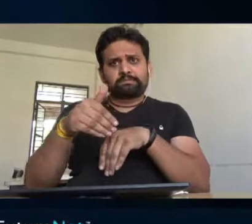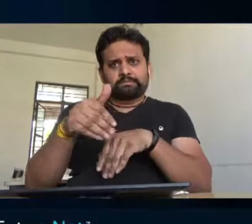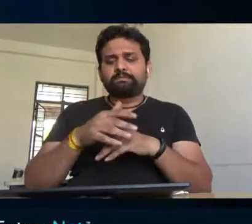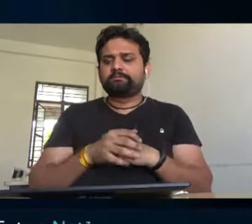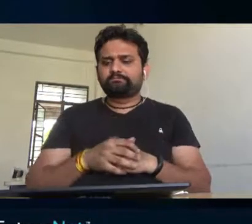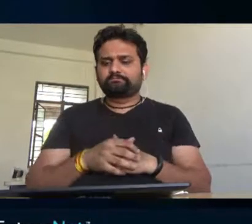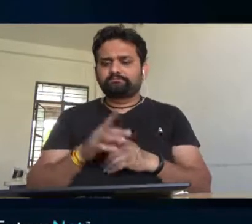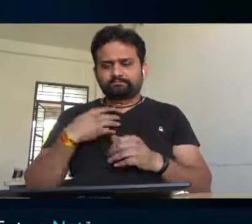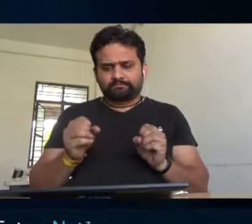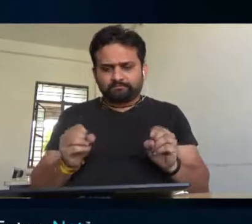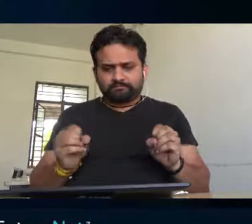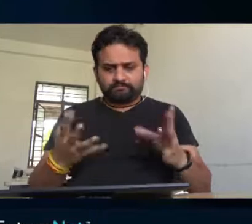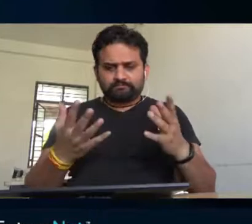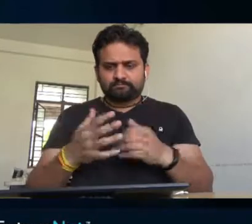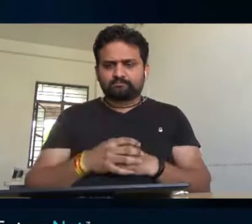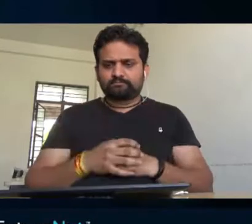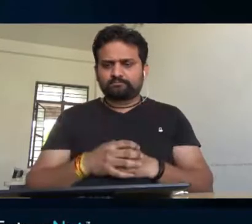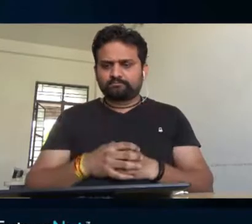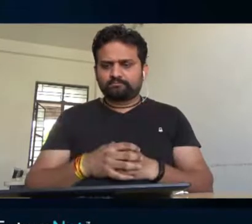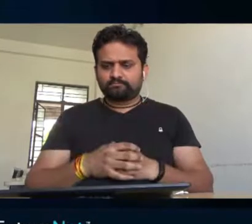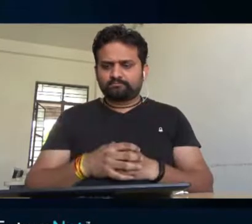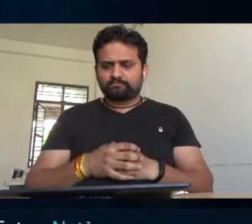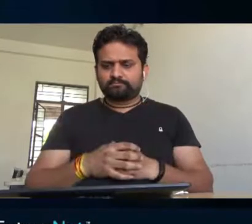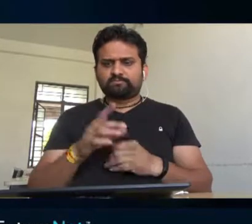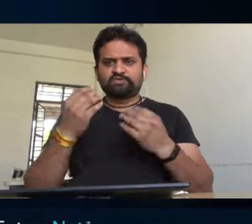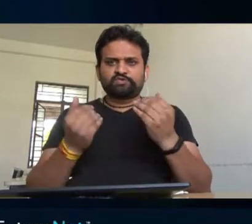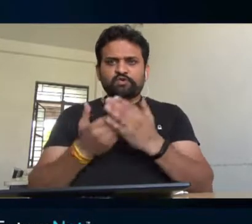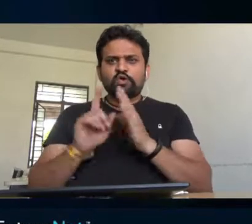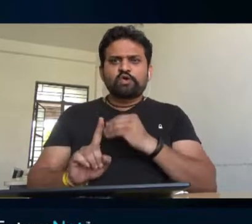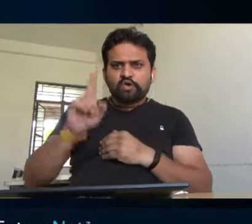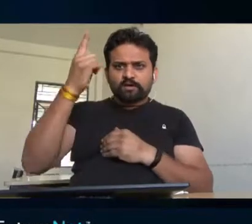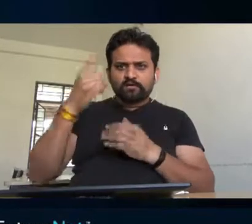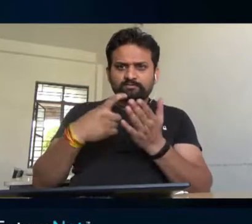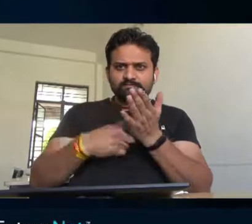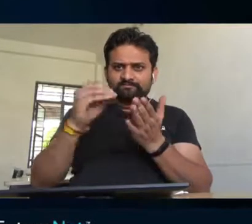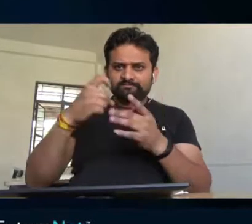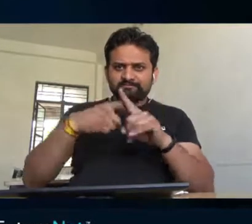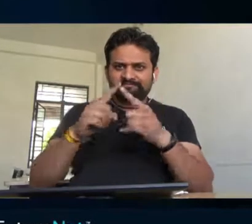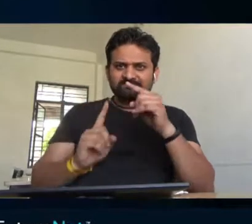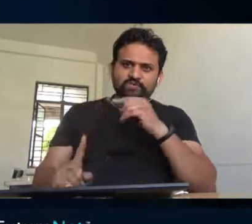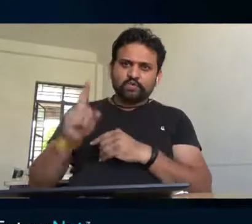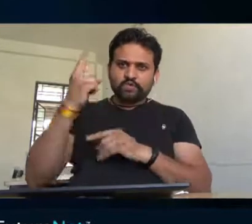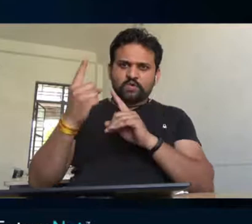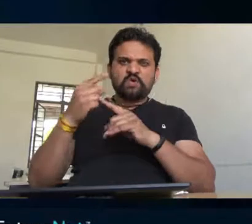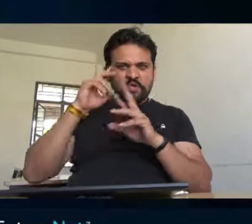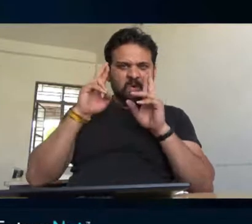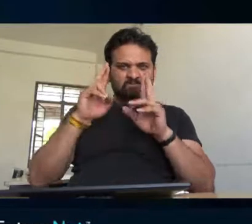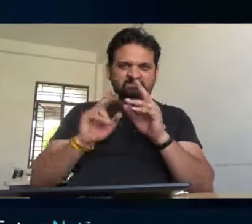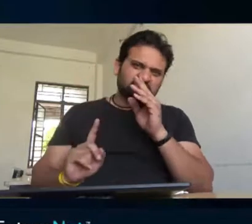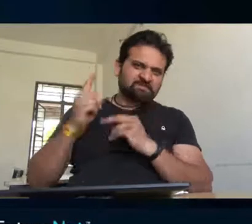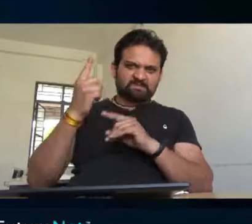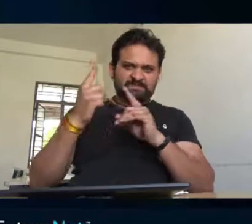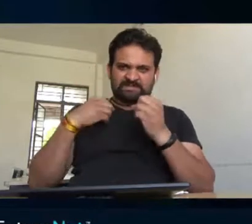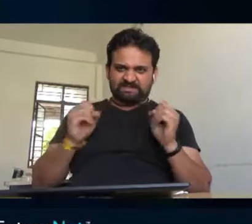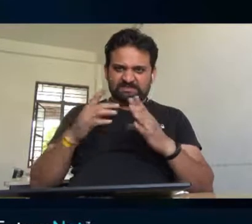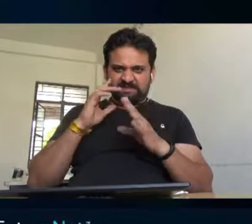No, I can't. Okay, but ladies and gentlemen, in FutureNet it never stops. And on the next event, or maybe